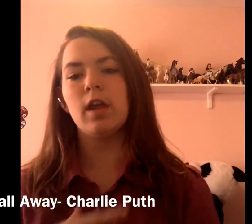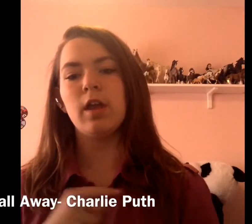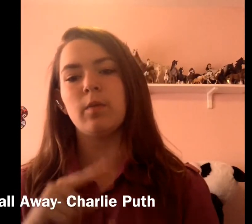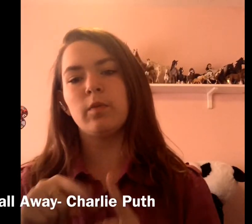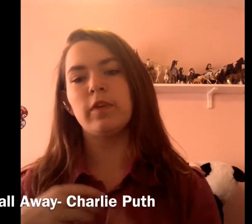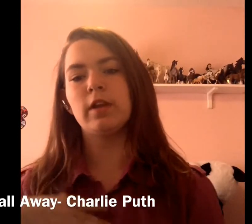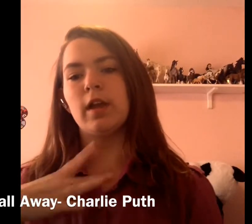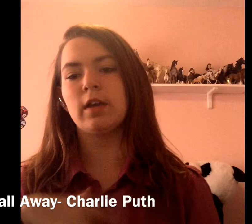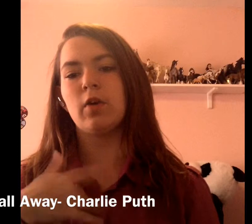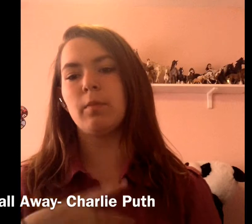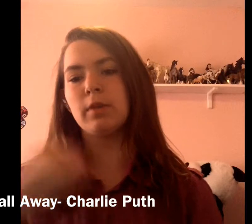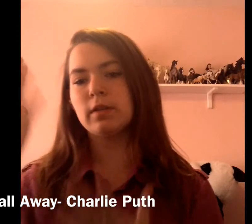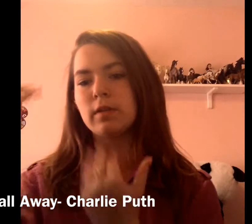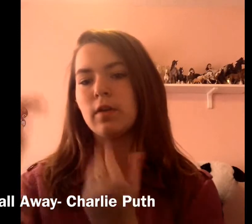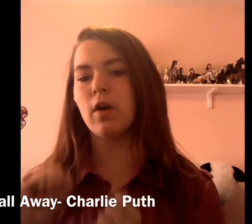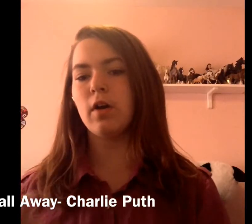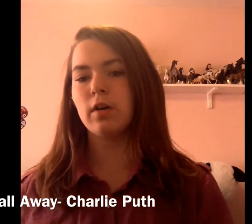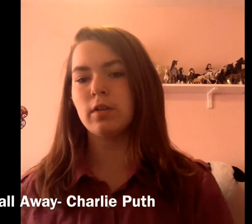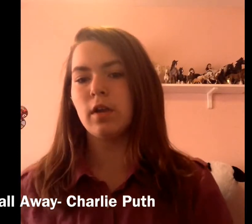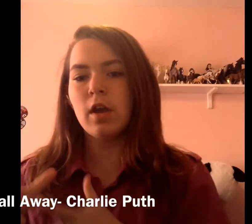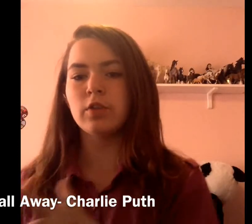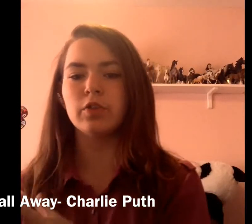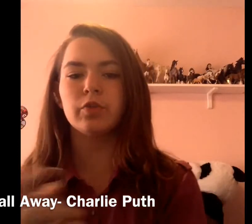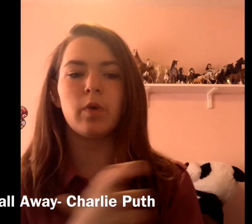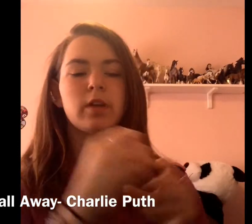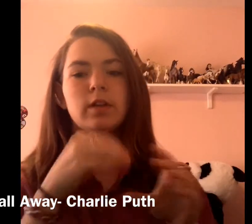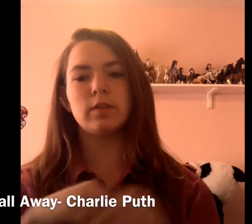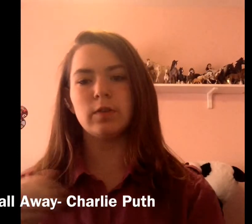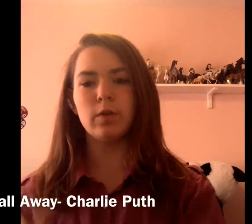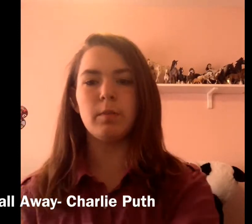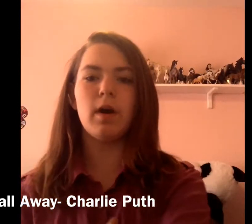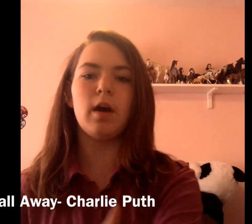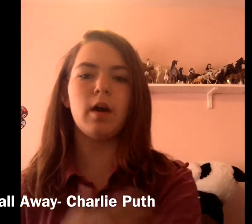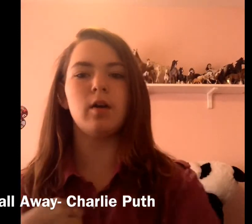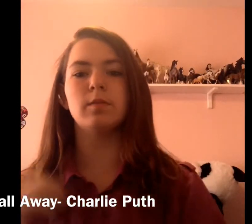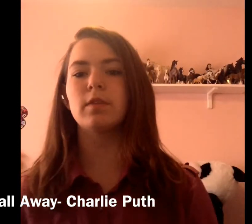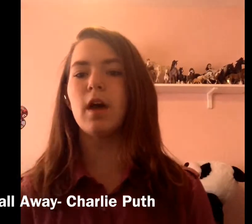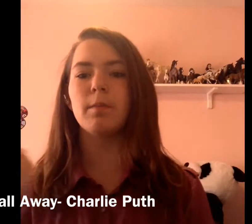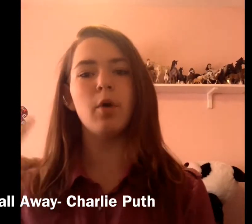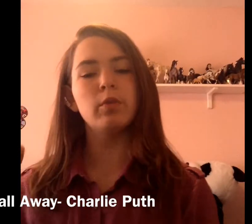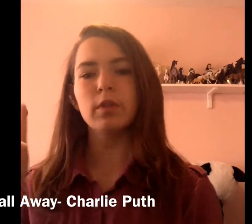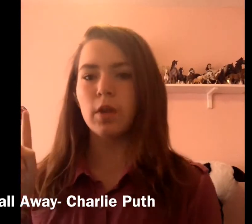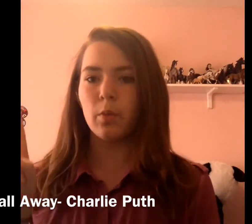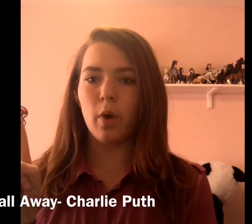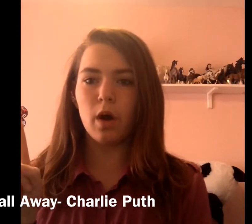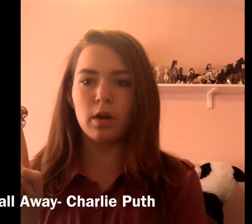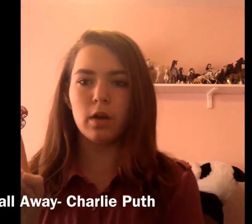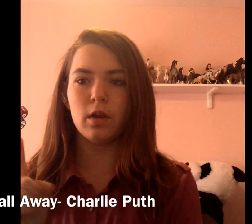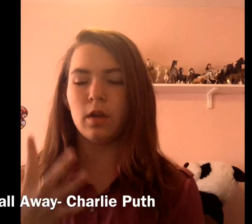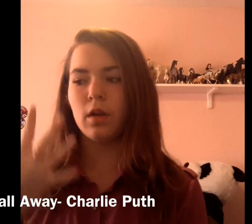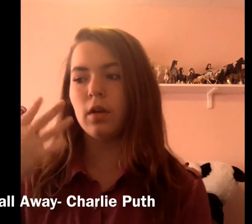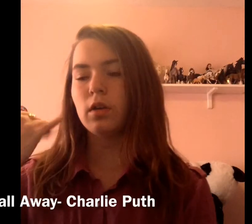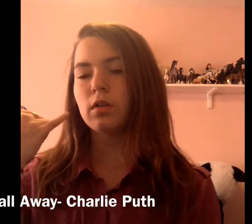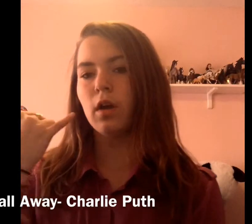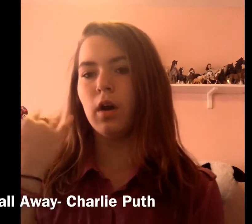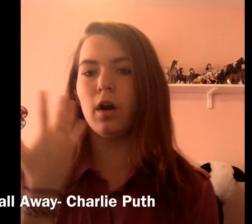you feel like hope is gone Just run into my arms I'm only one call